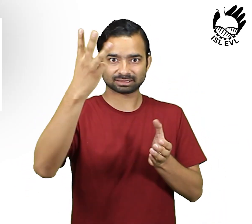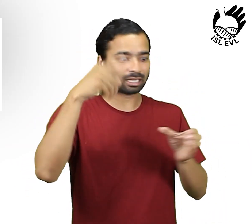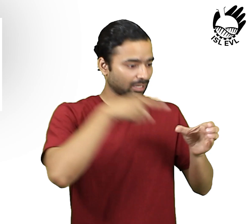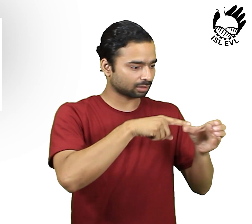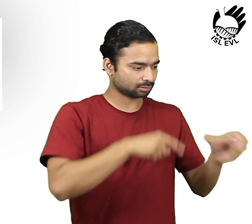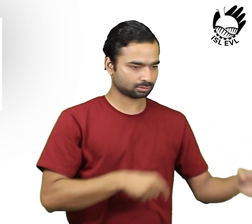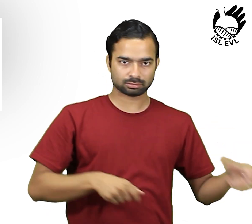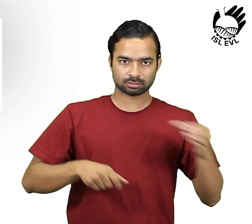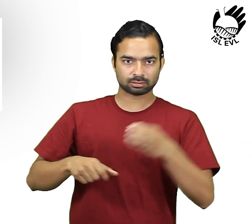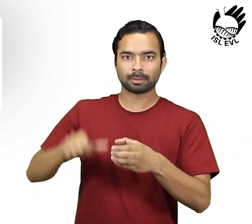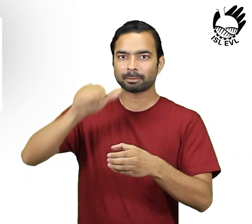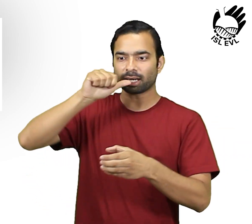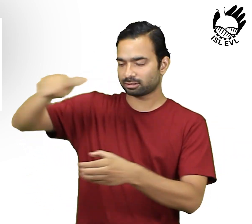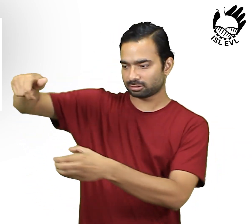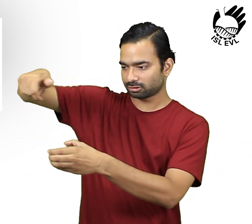a small measure